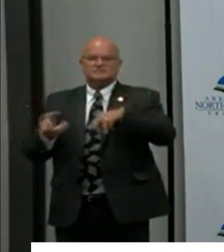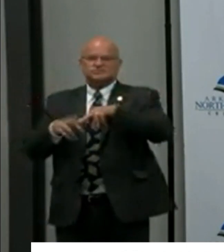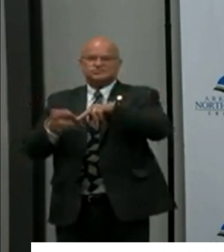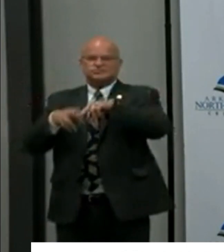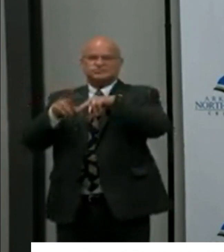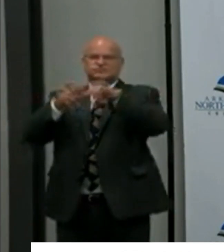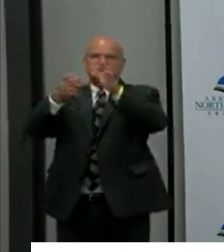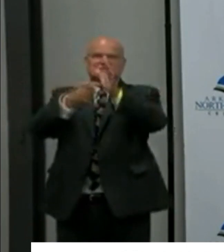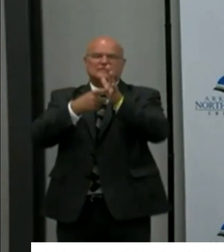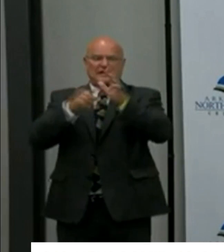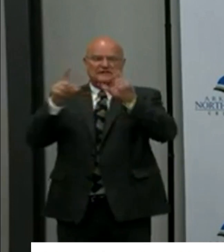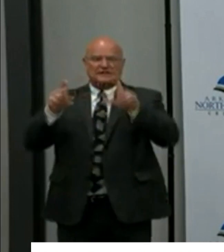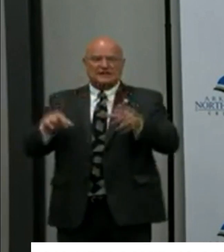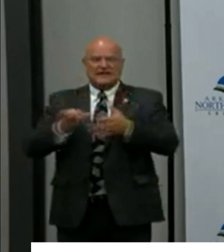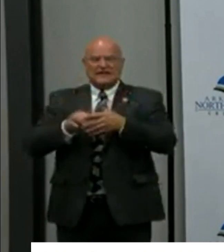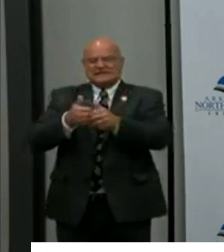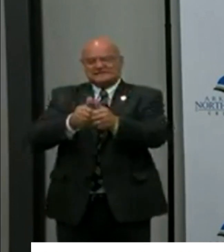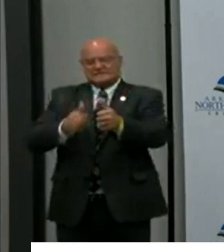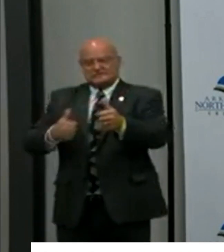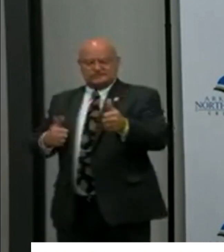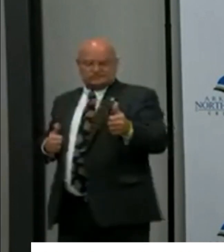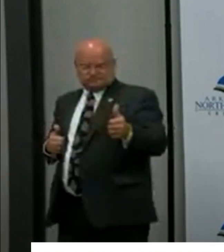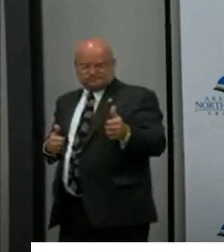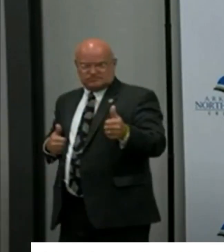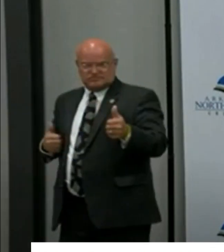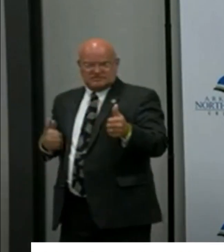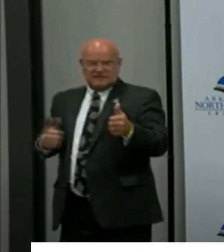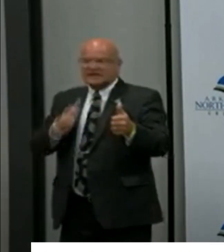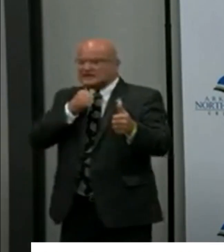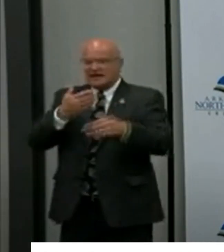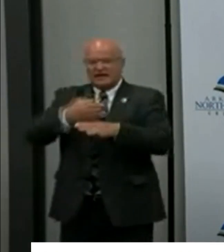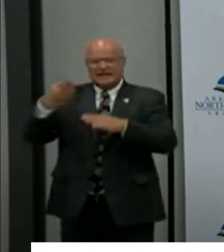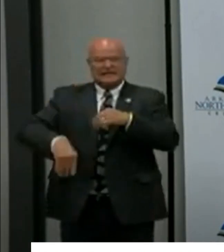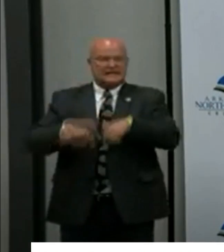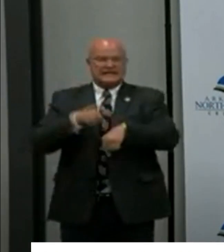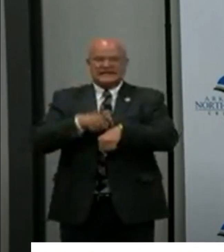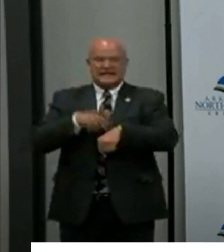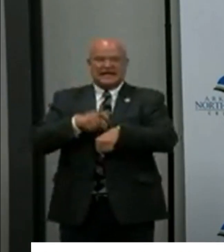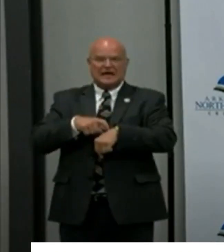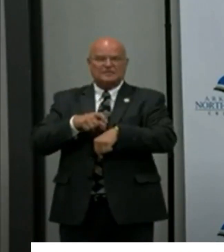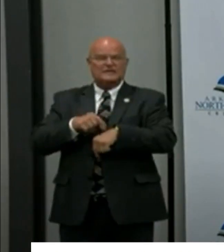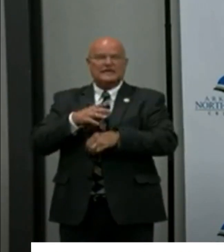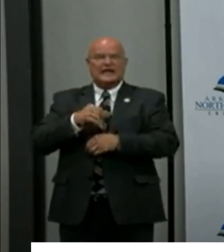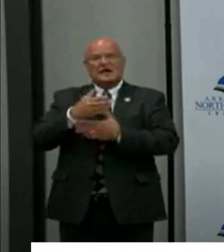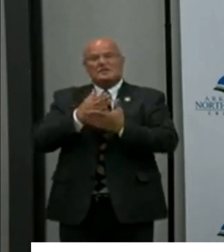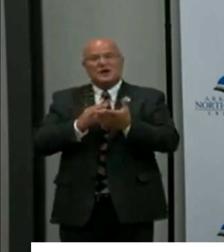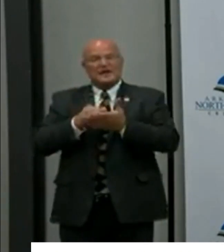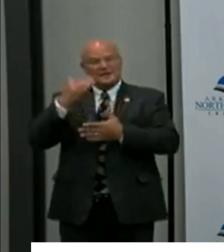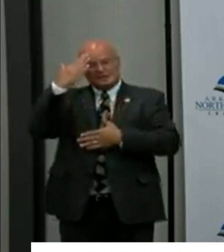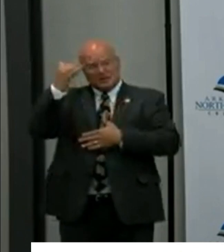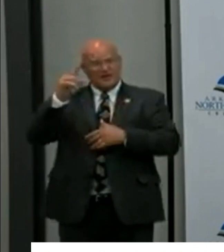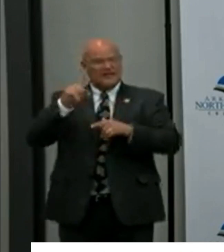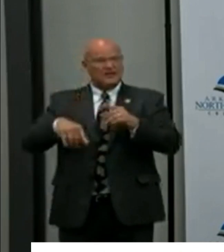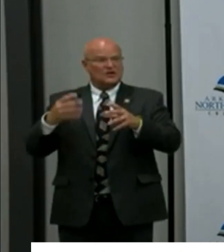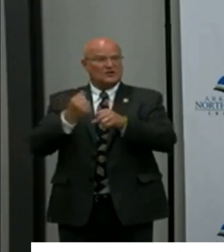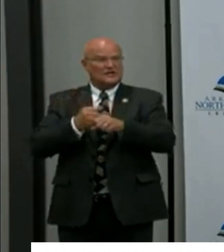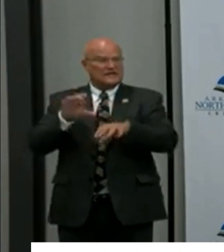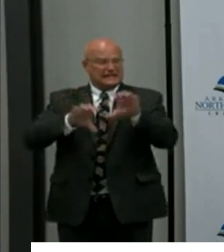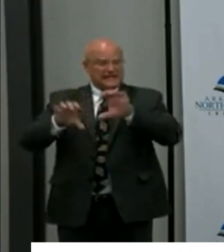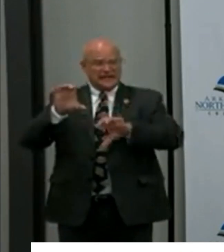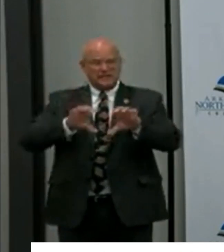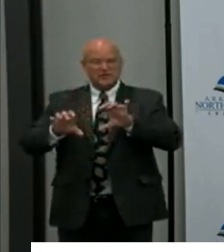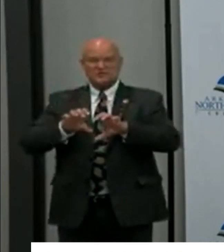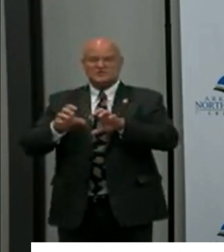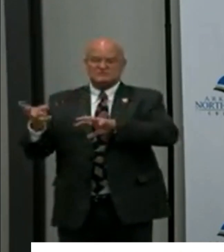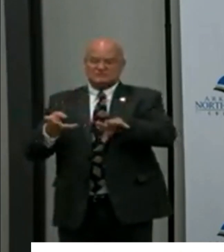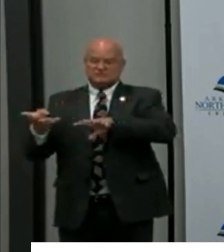increased demand for tests that they haven't been able to complete the test timely, and Part of that is because they couldn't get the chemicals, the